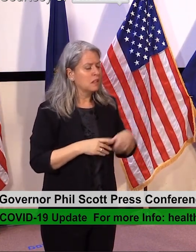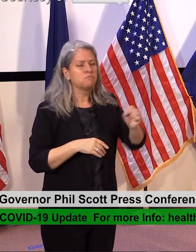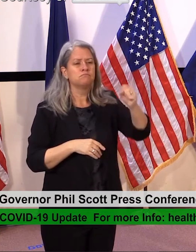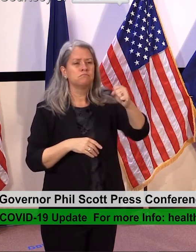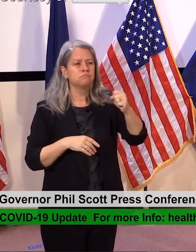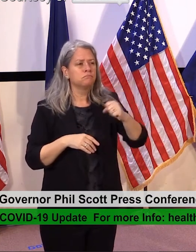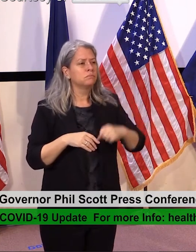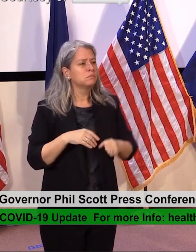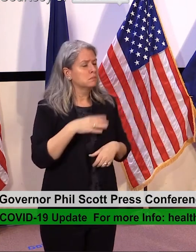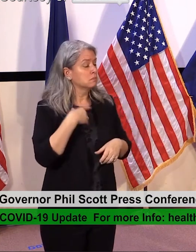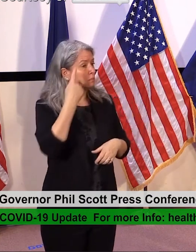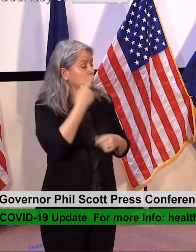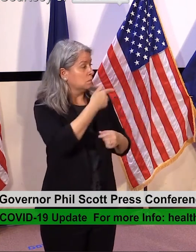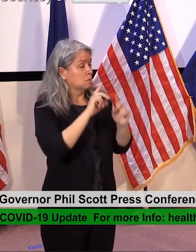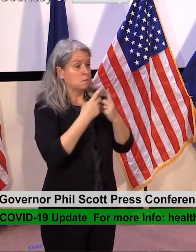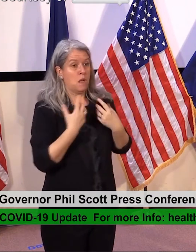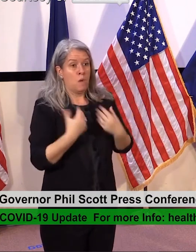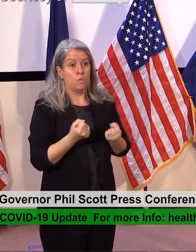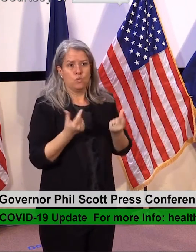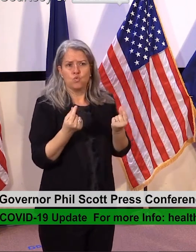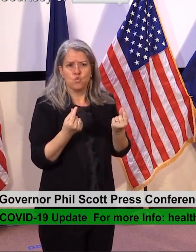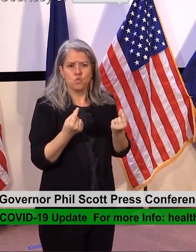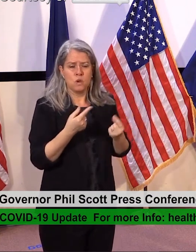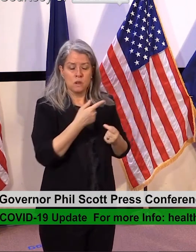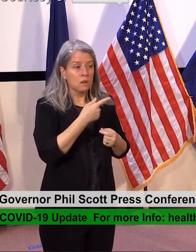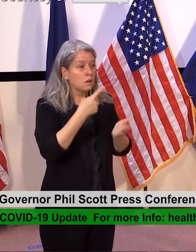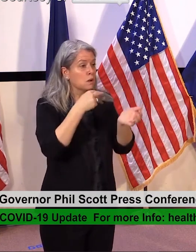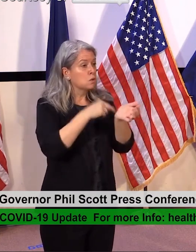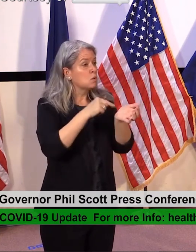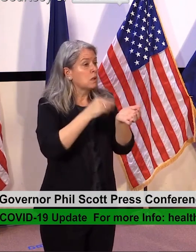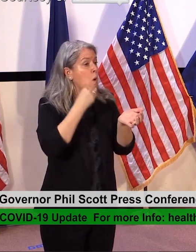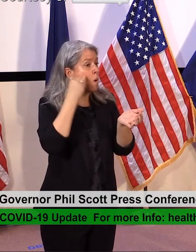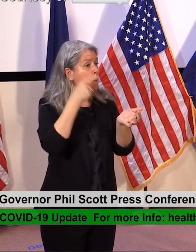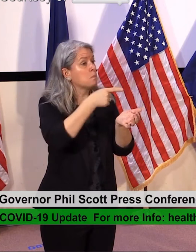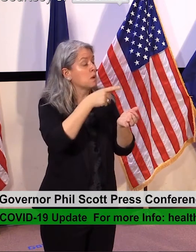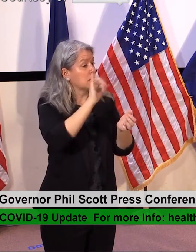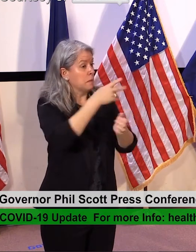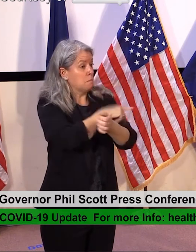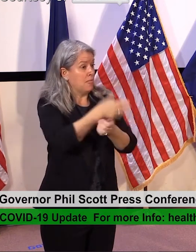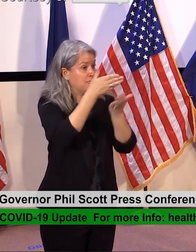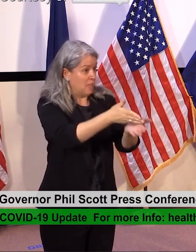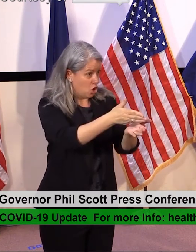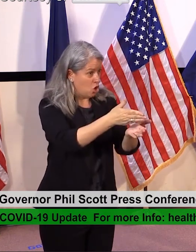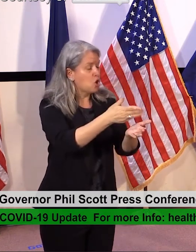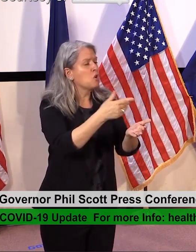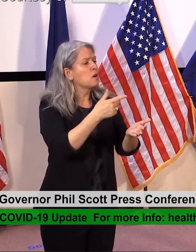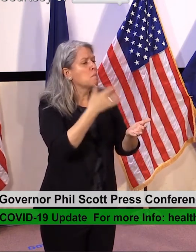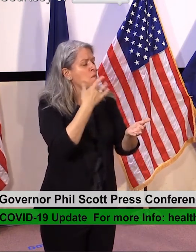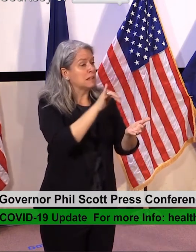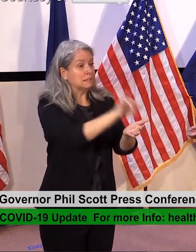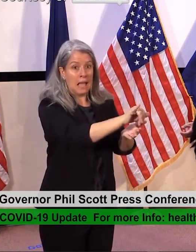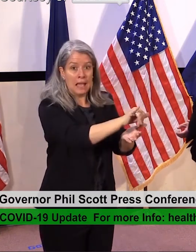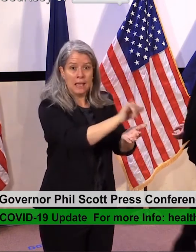Yes, is the preference of the Department of Health to ensure that nursing home patients stay in place rather than moving them to the